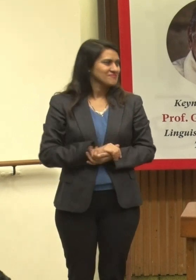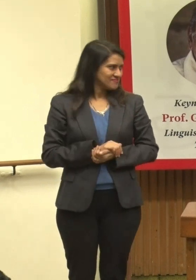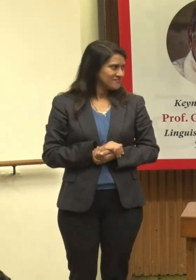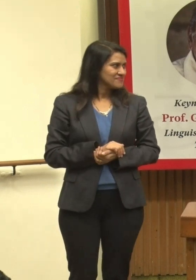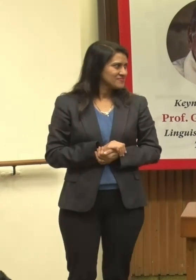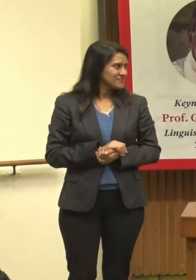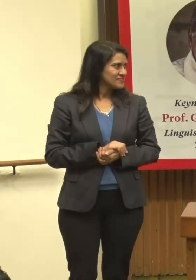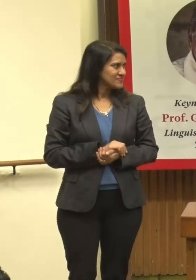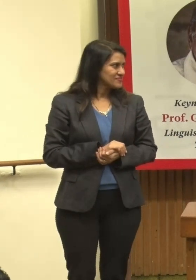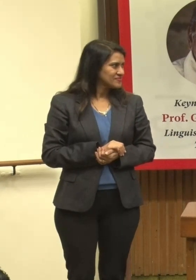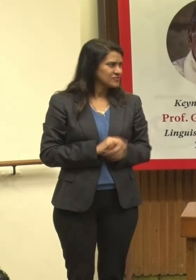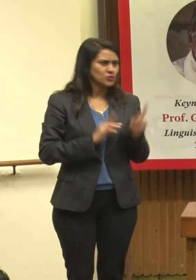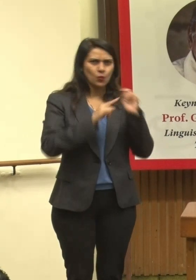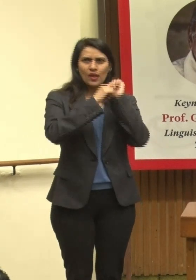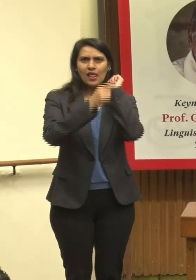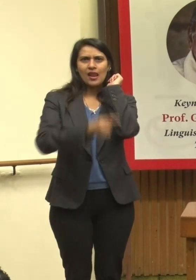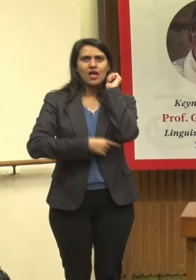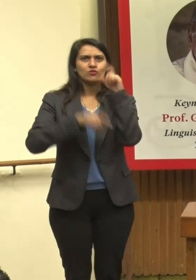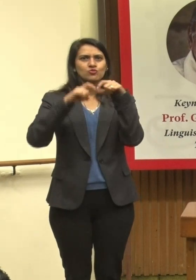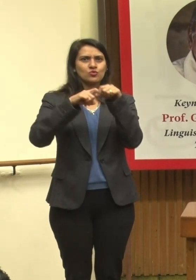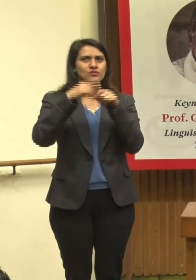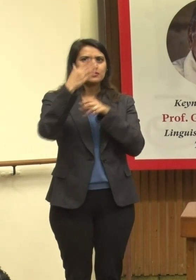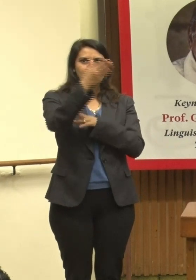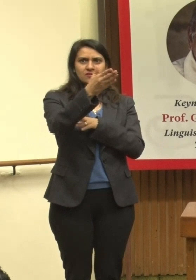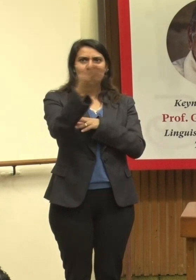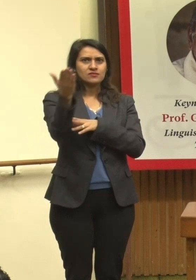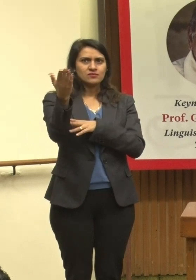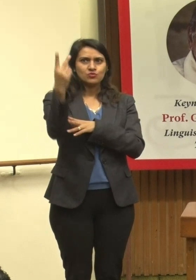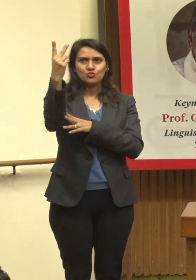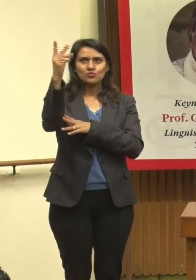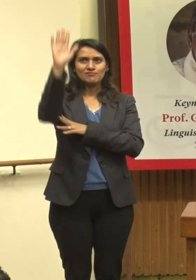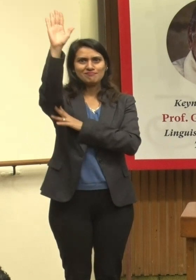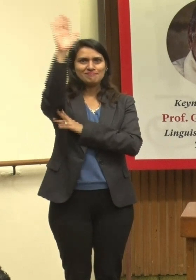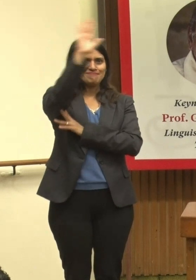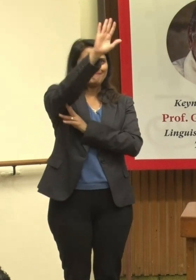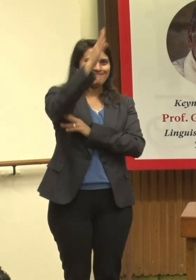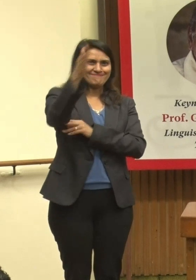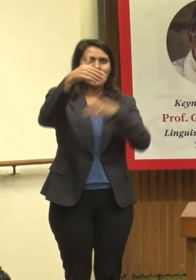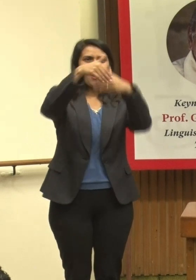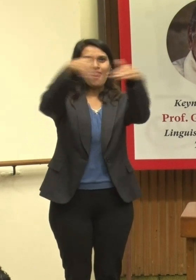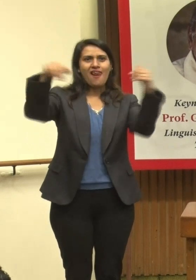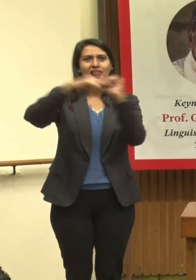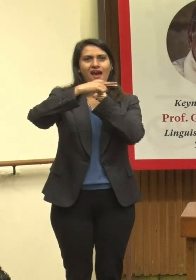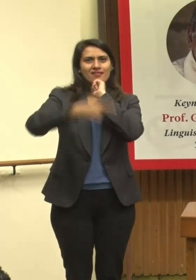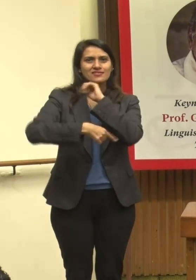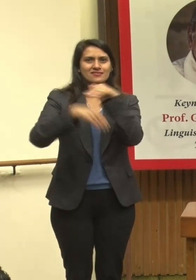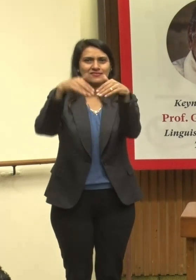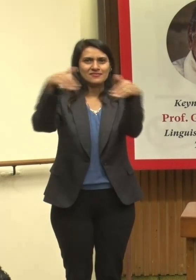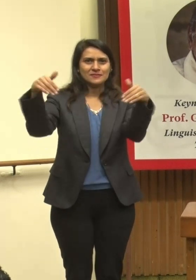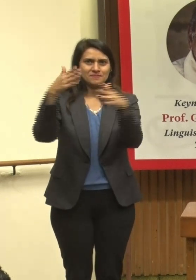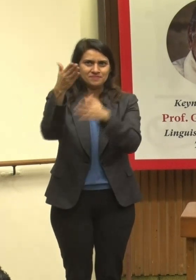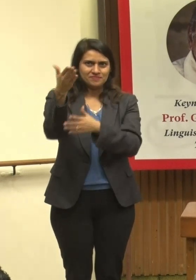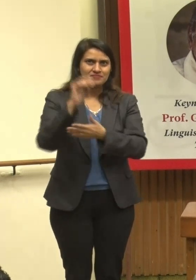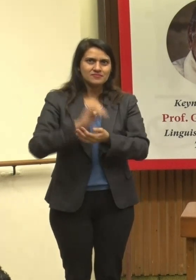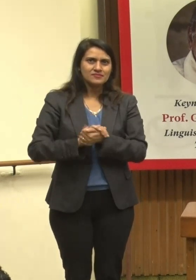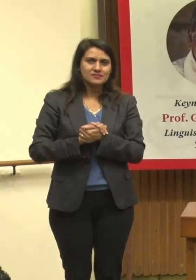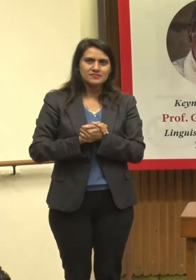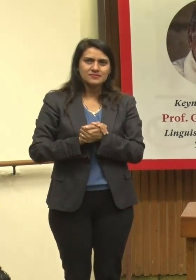We'll have time for one last round. I think there were two hands up at the last row.